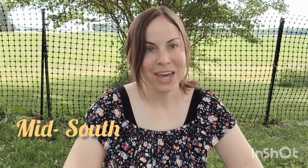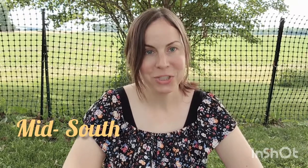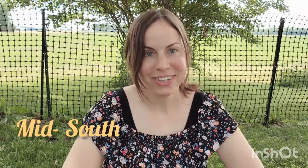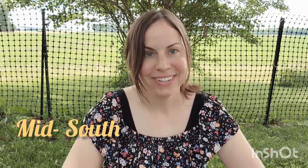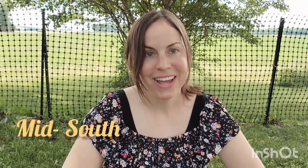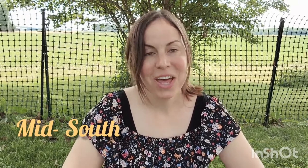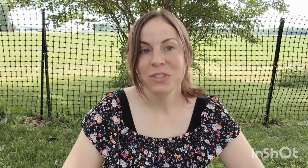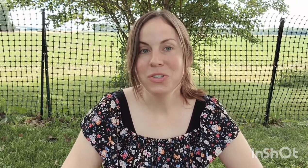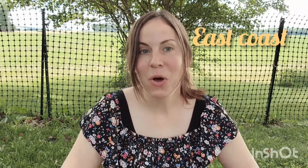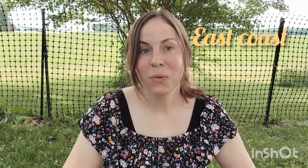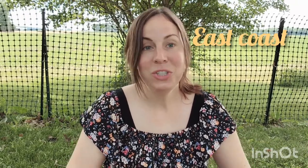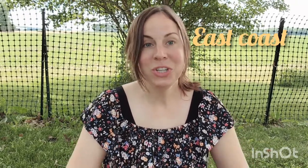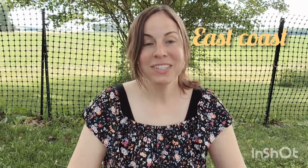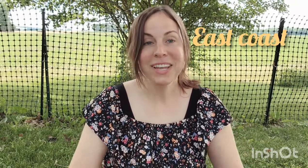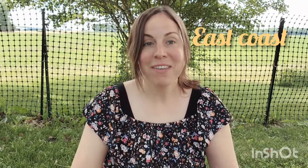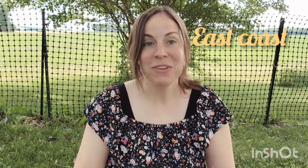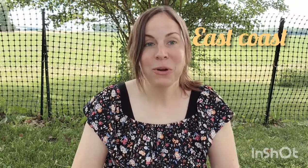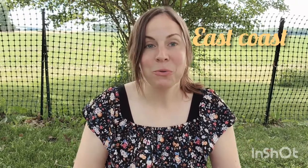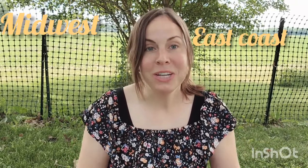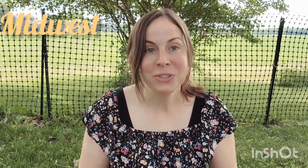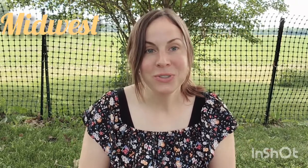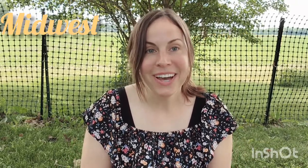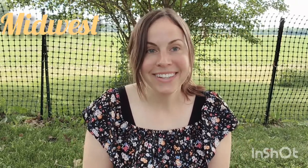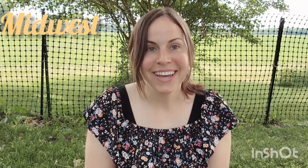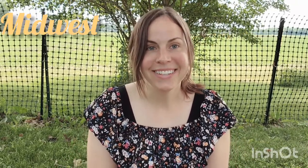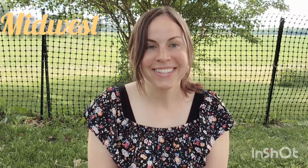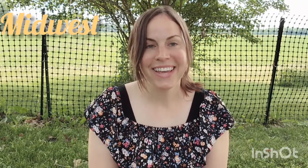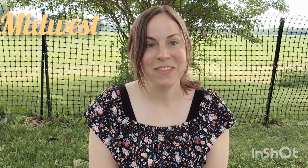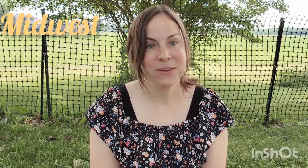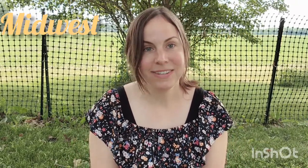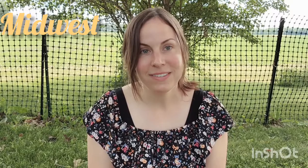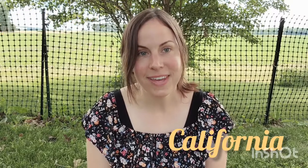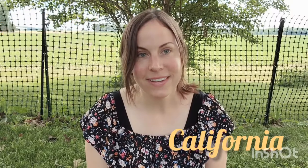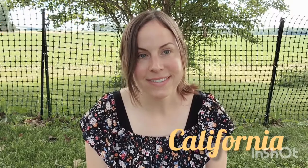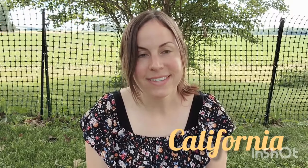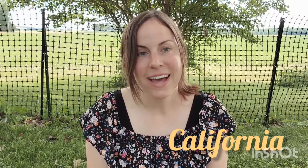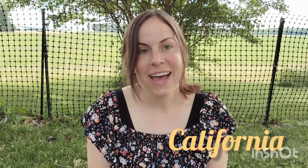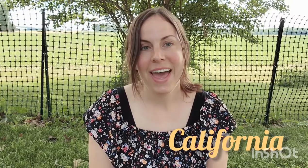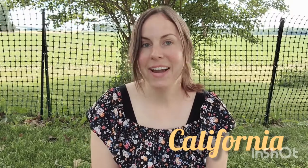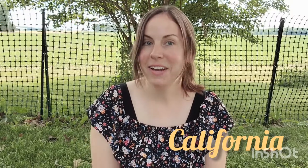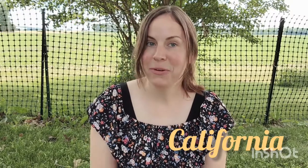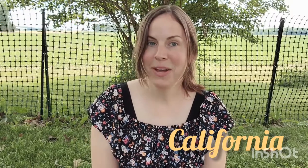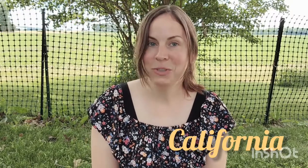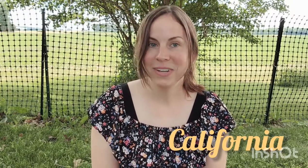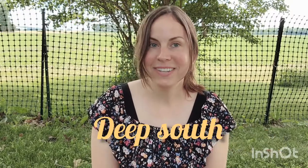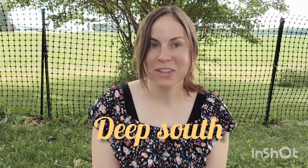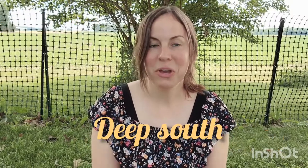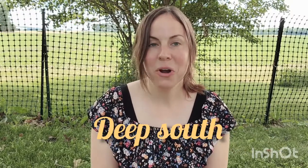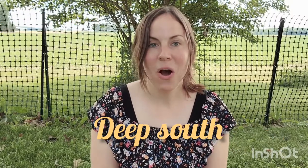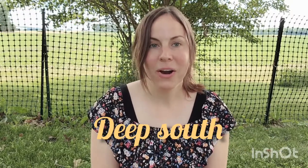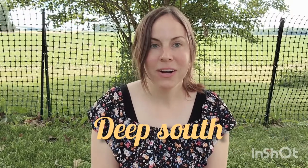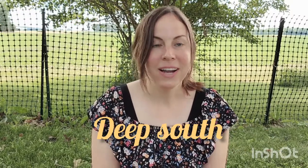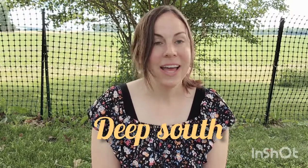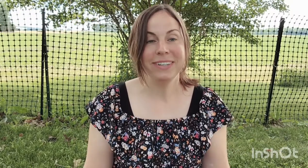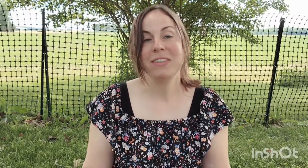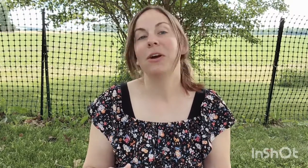location. So just as there are regional dialects in the United States and in other countries, there are